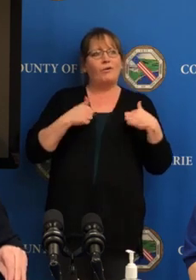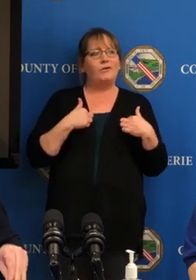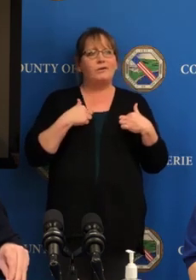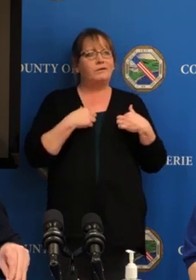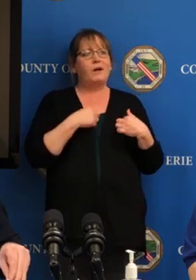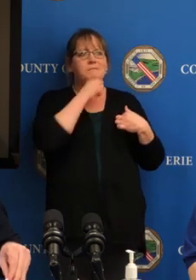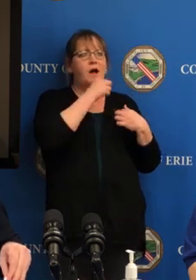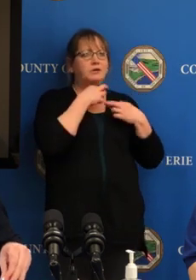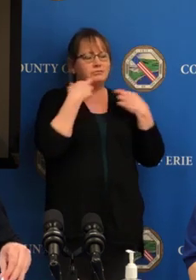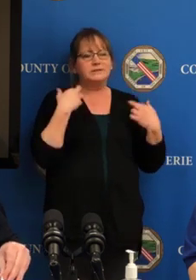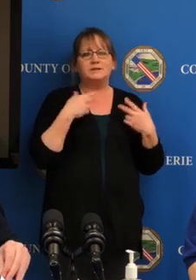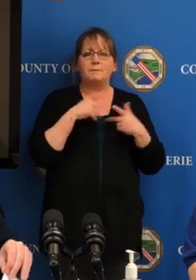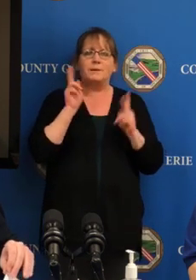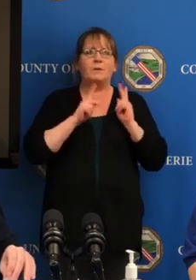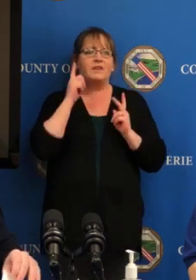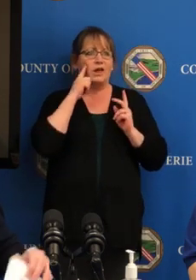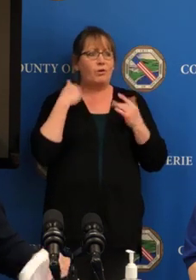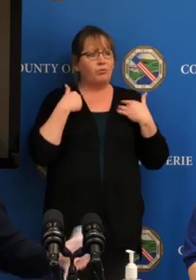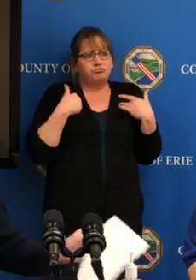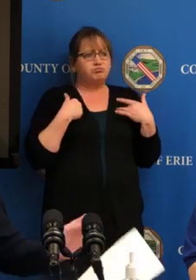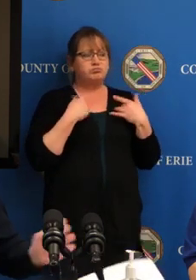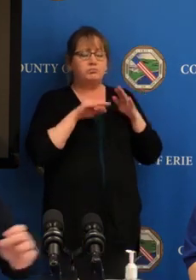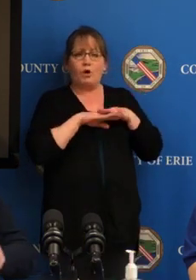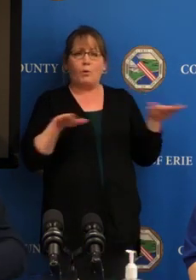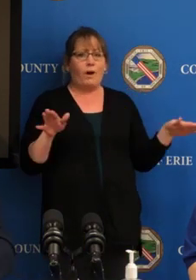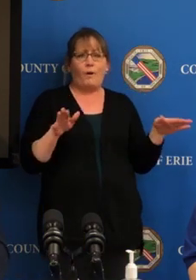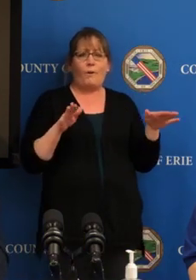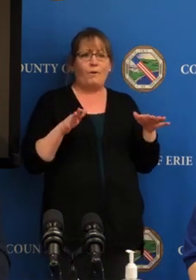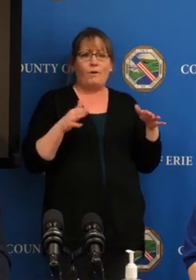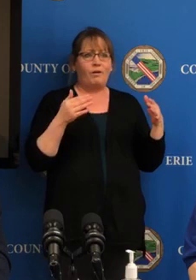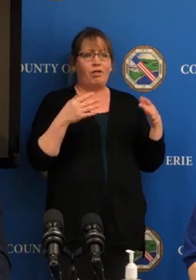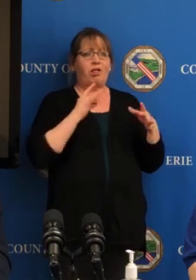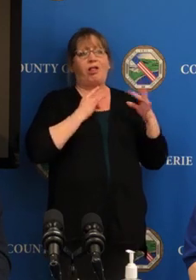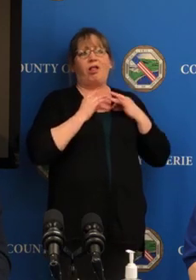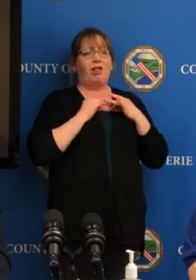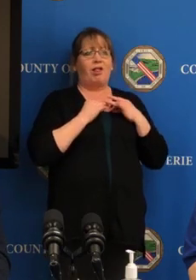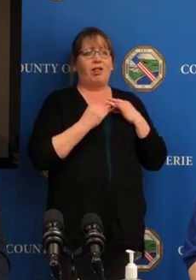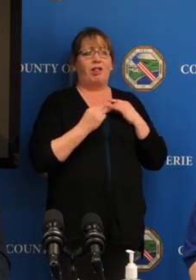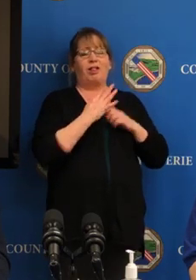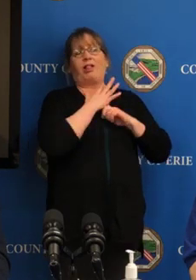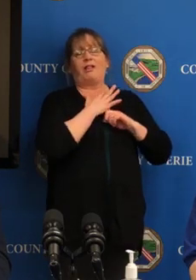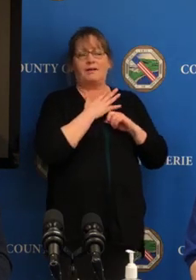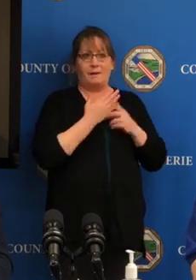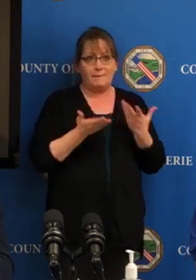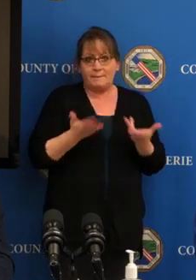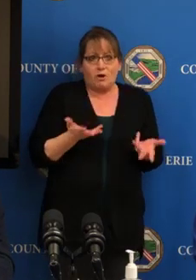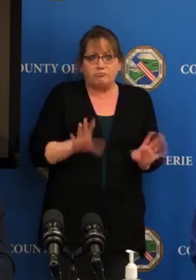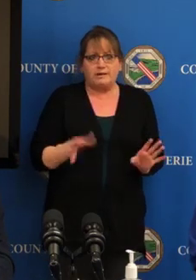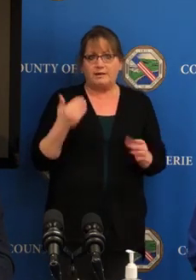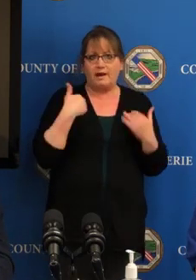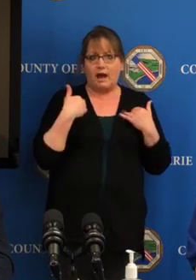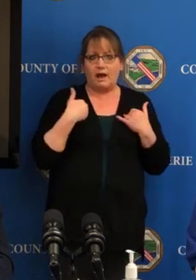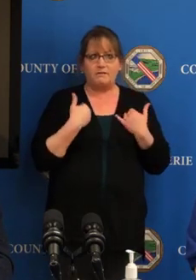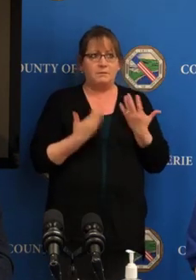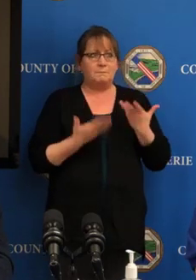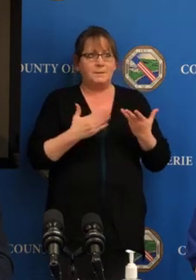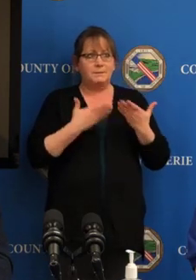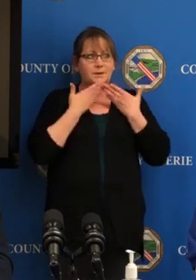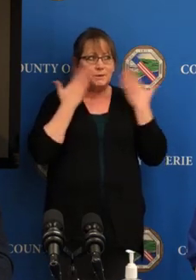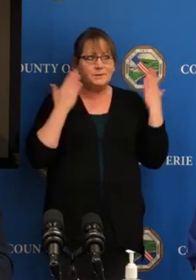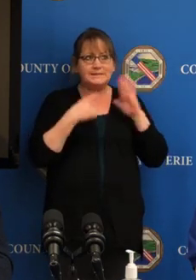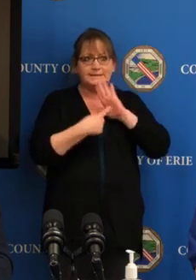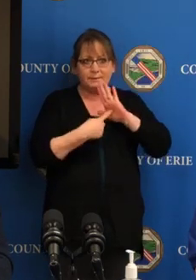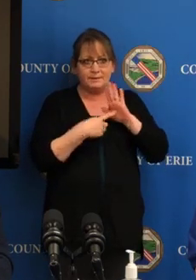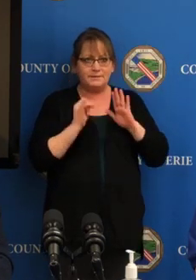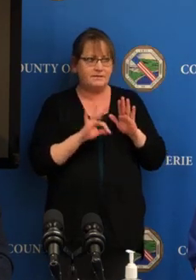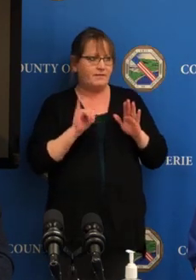risk. So the people out there who are thinking, I'm immune, you're not. You may actually already have it and just not showing any symptoms. If that's the